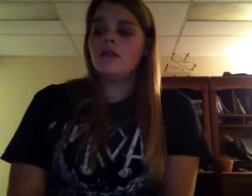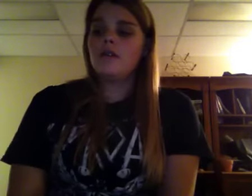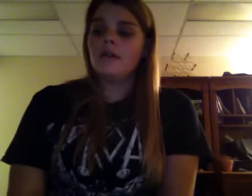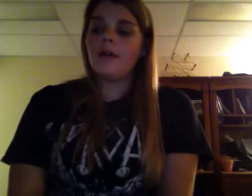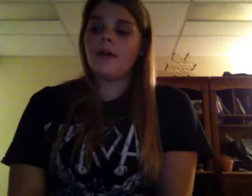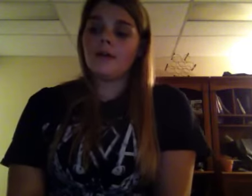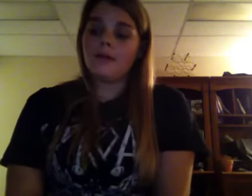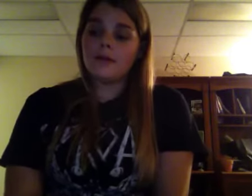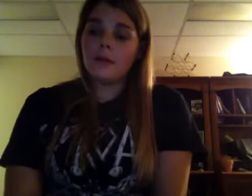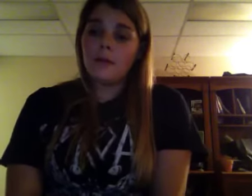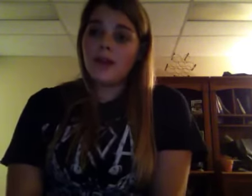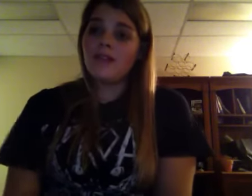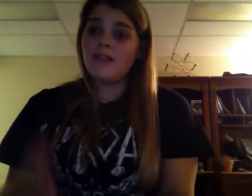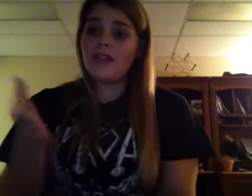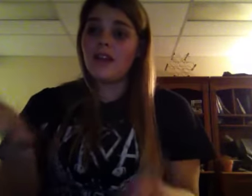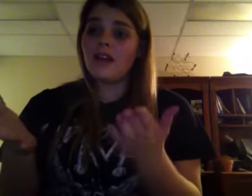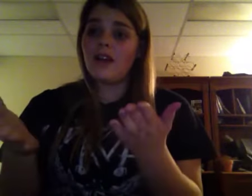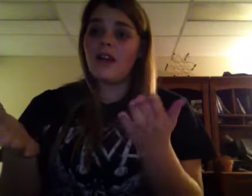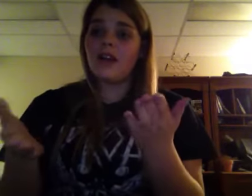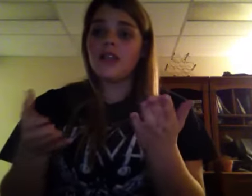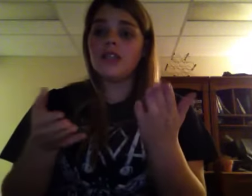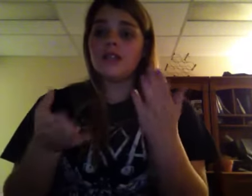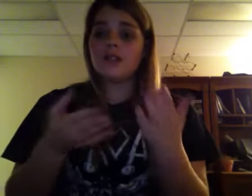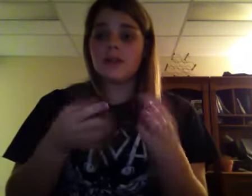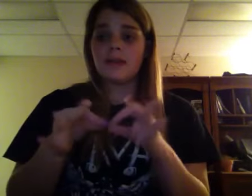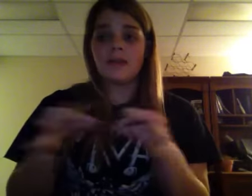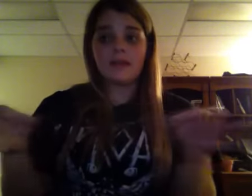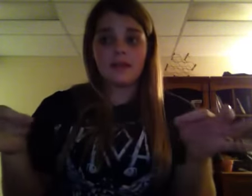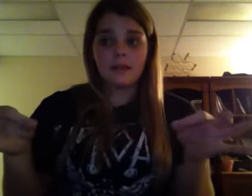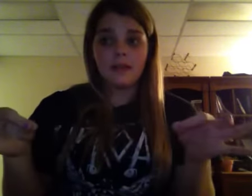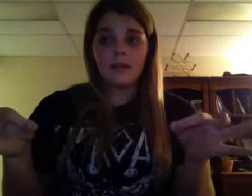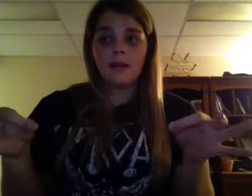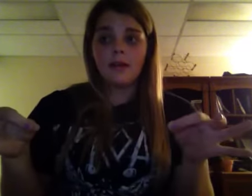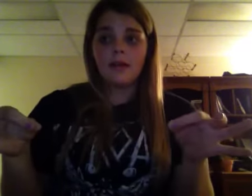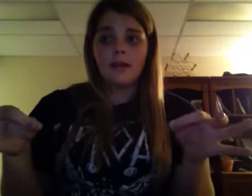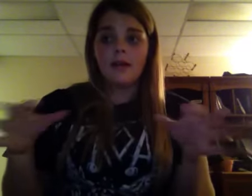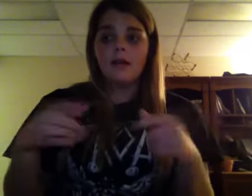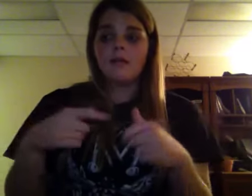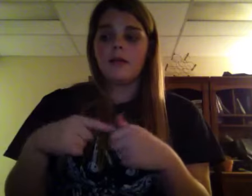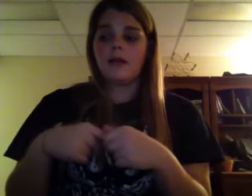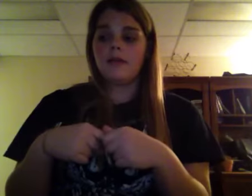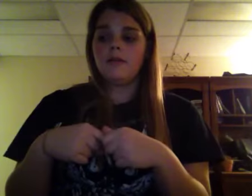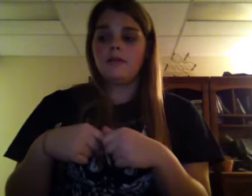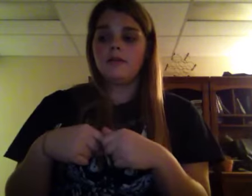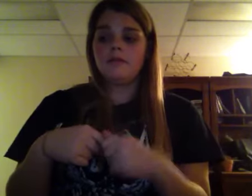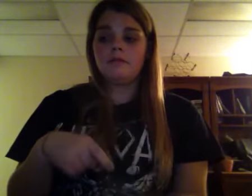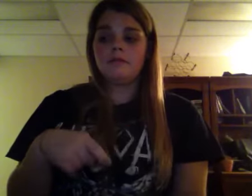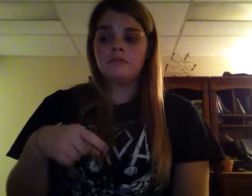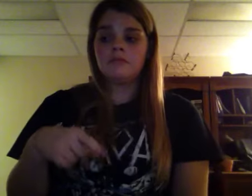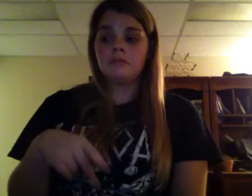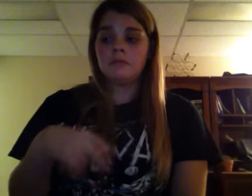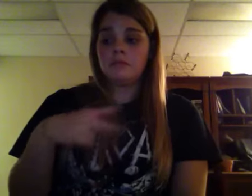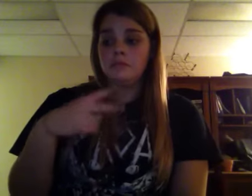So, what if there are two times in the sentence? Well,